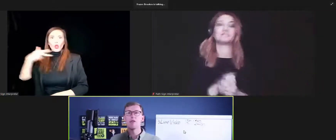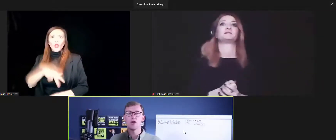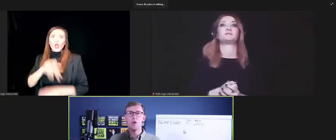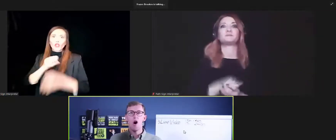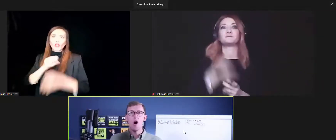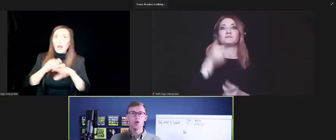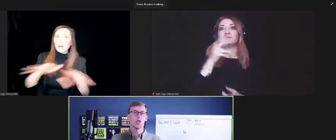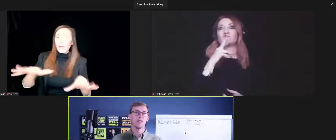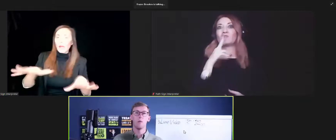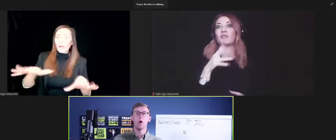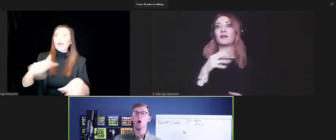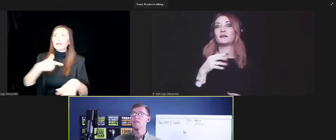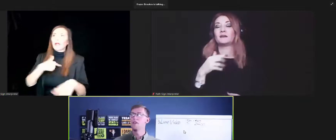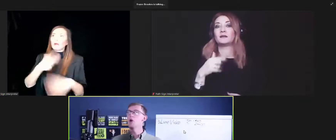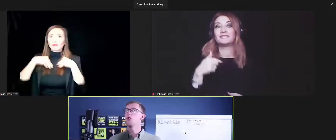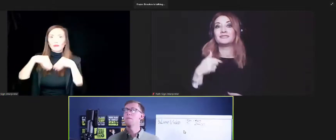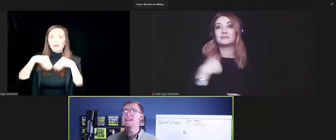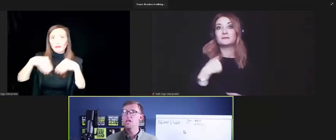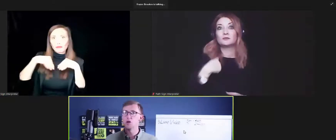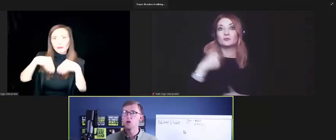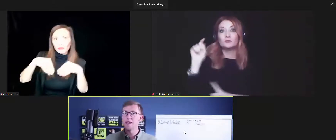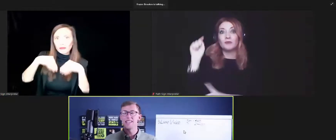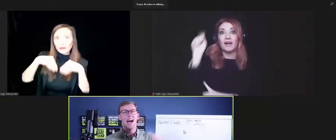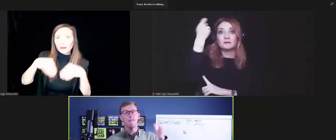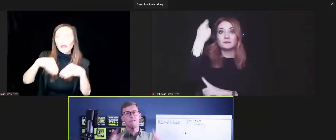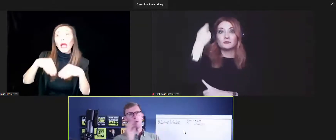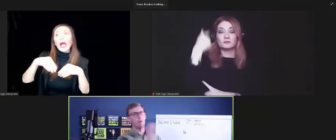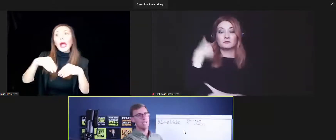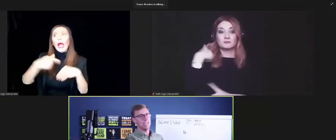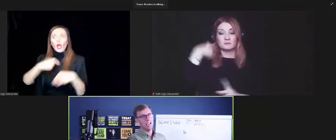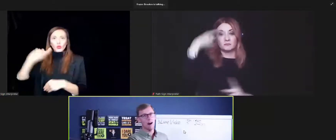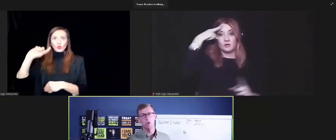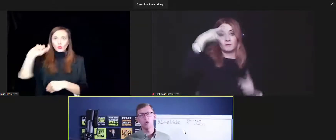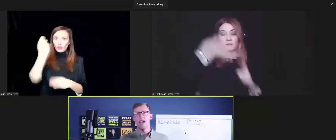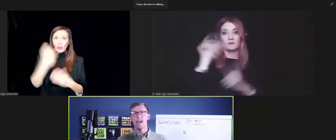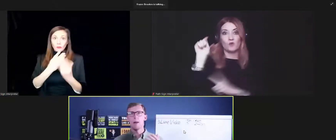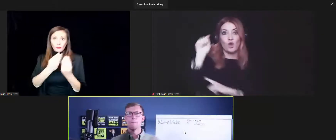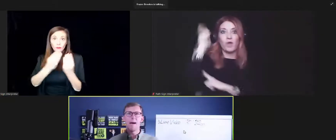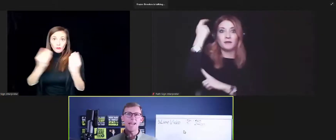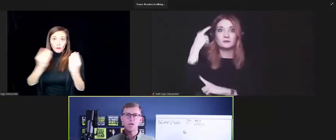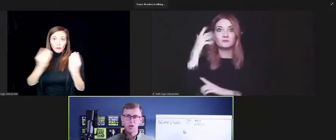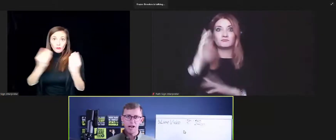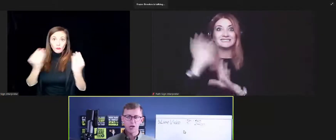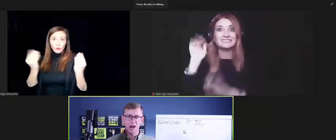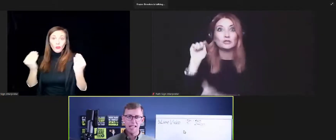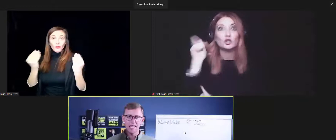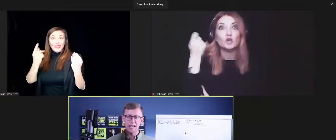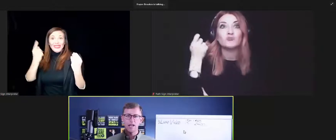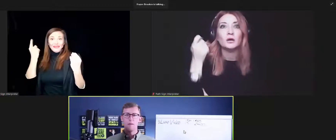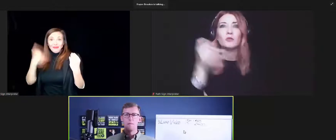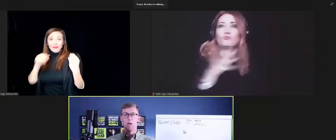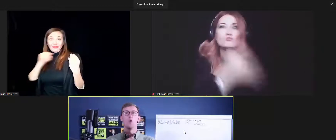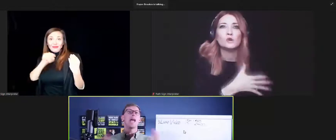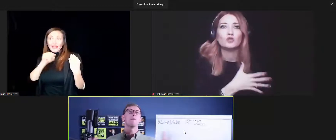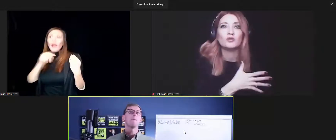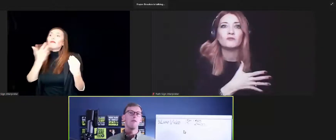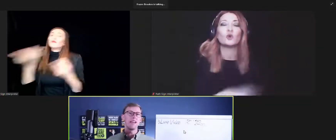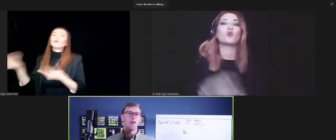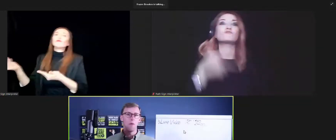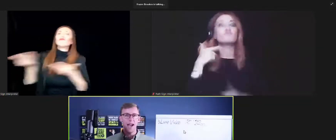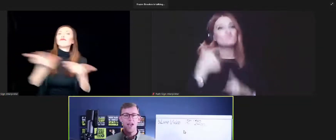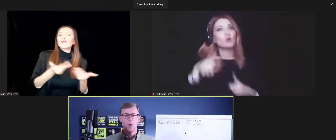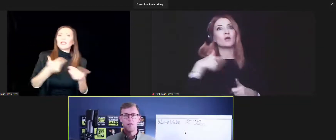with you on something that we're calling the Social Media Summit. I flew out to his house in May 2018, blew him and